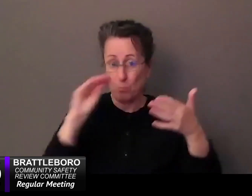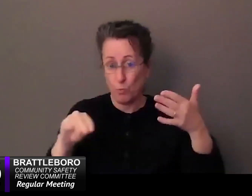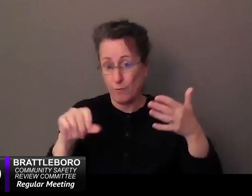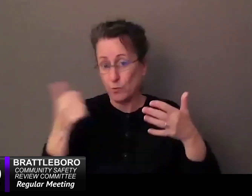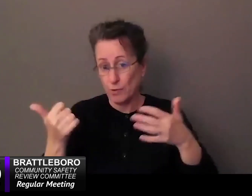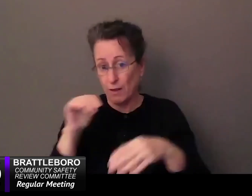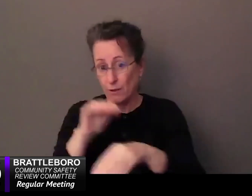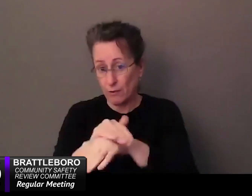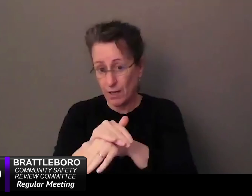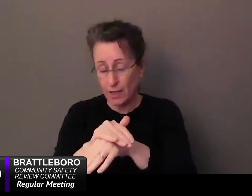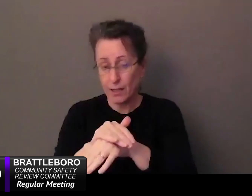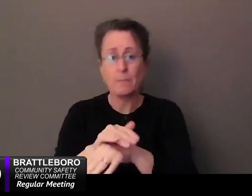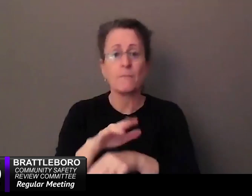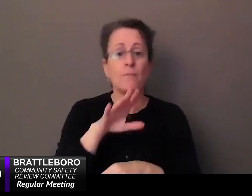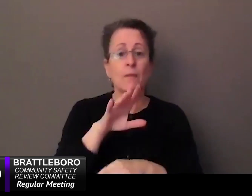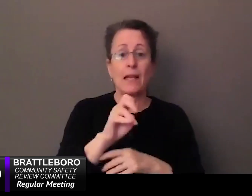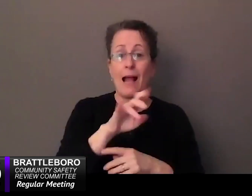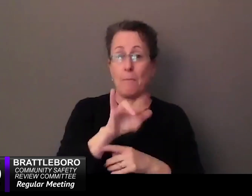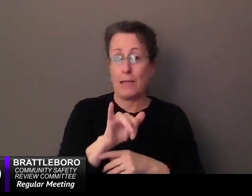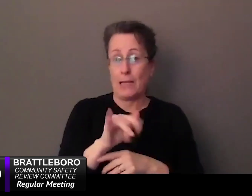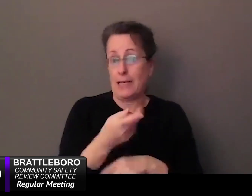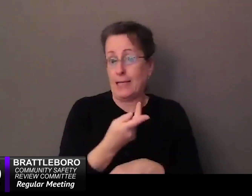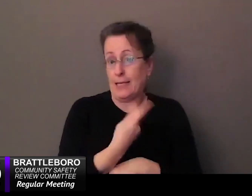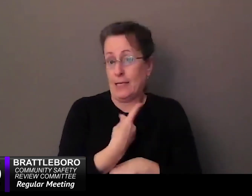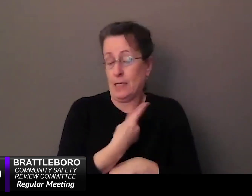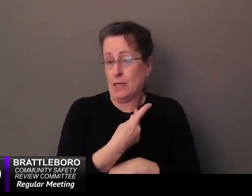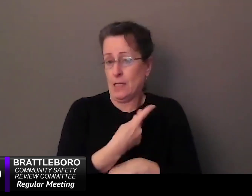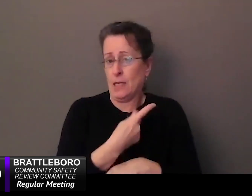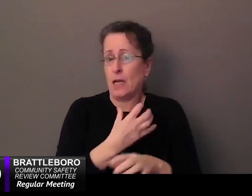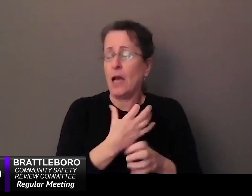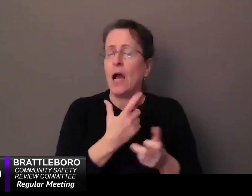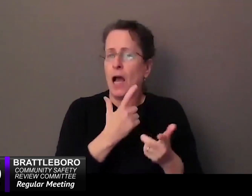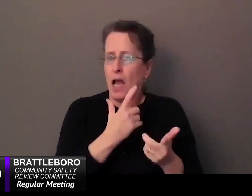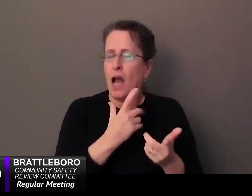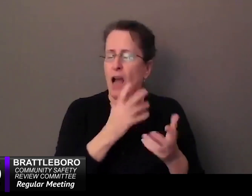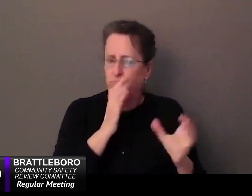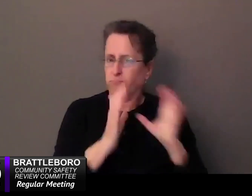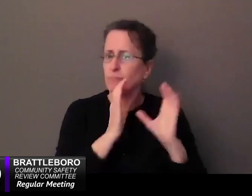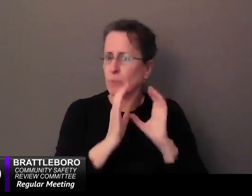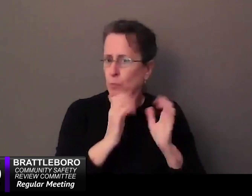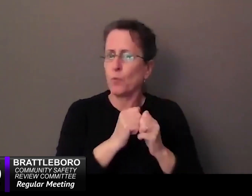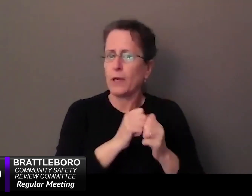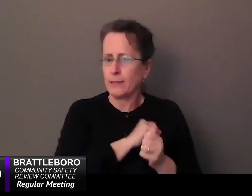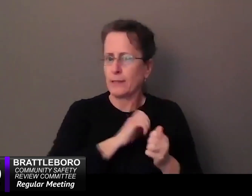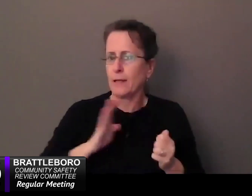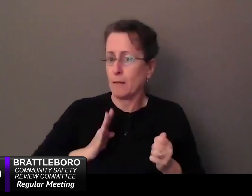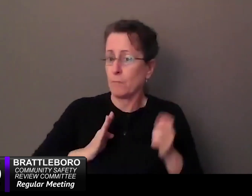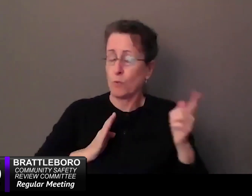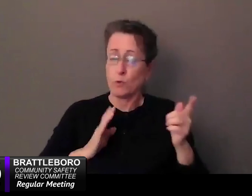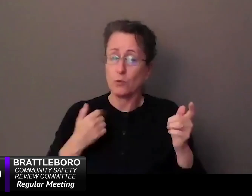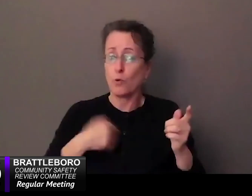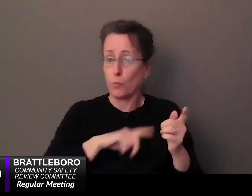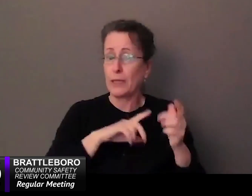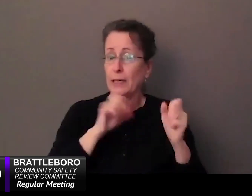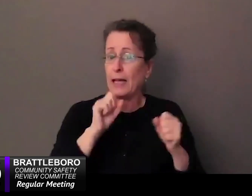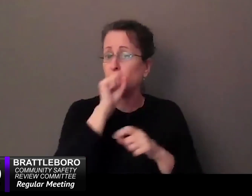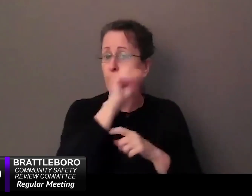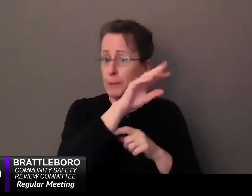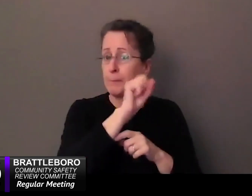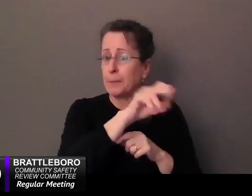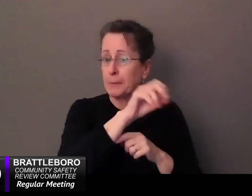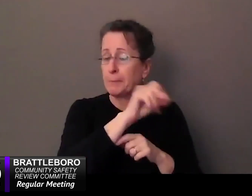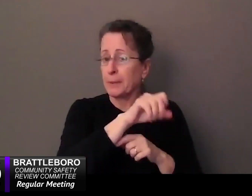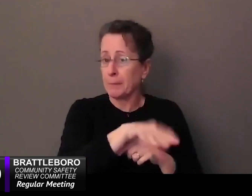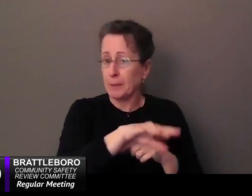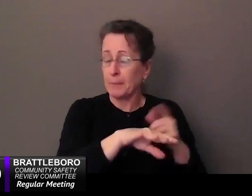and have been communicating with the select board about their questions about things, and we can bring questions to them and bring